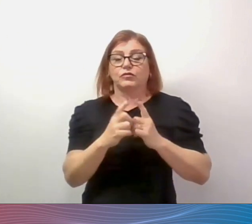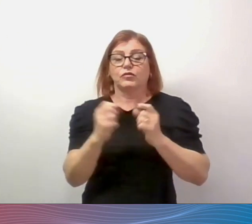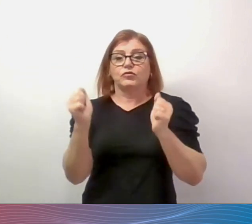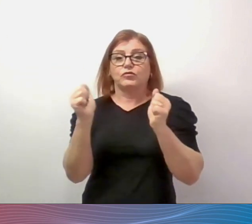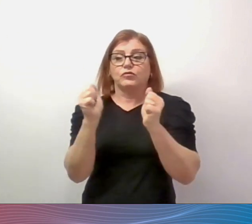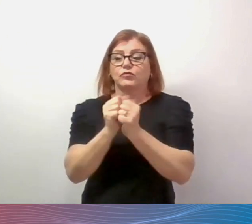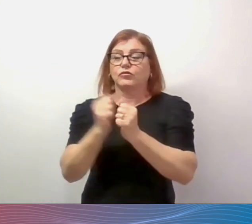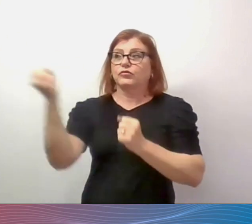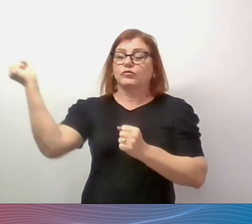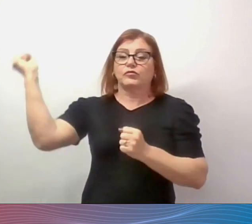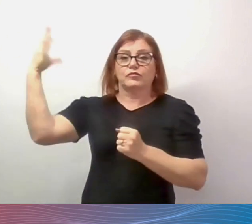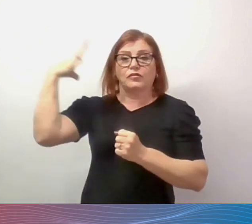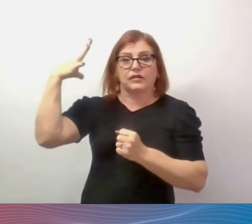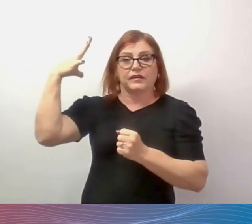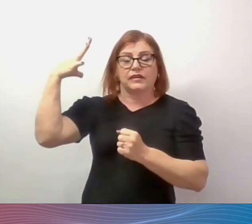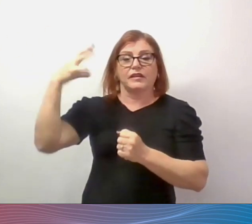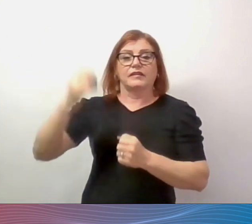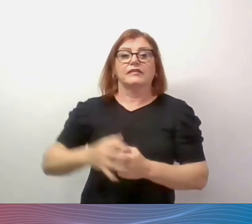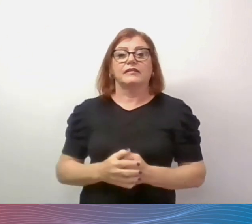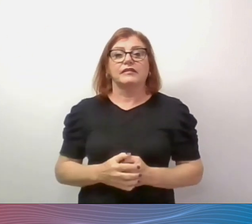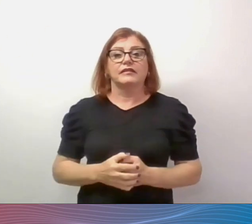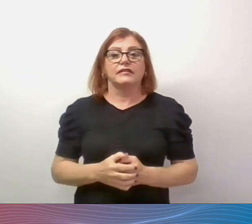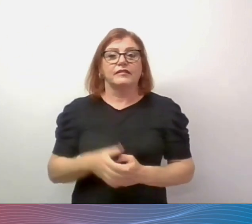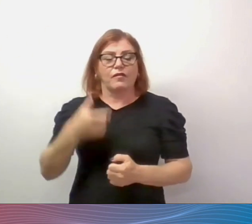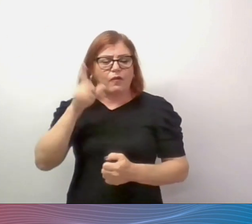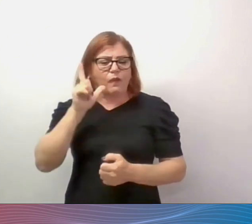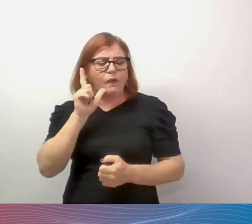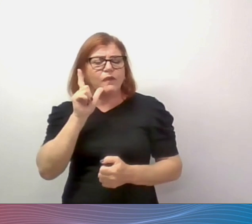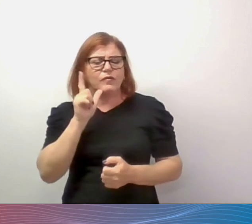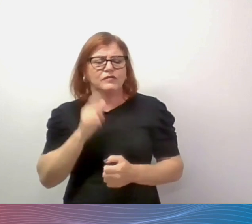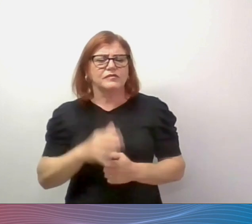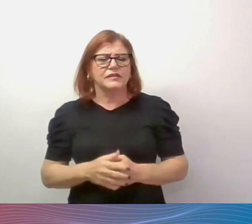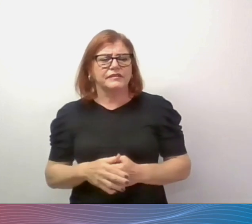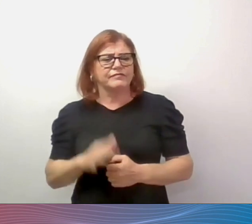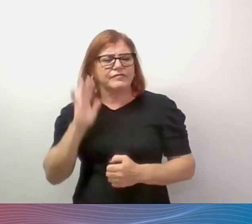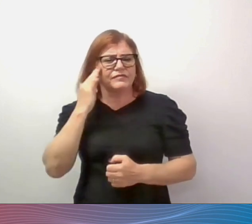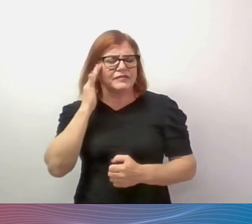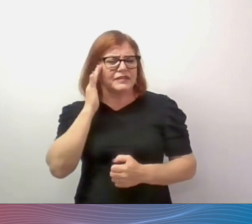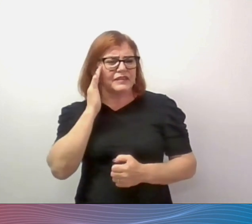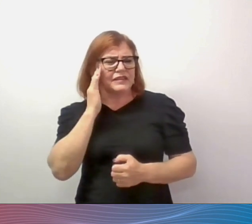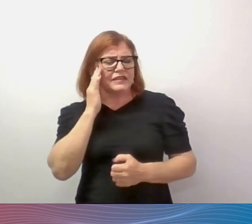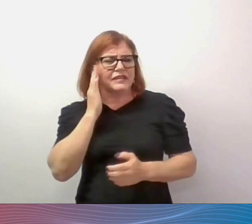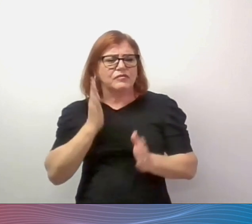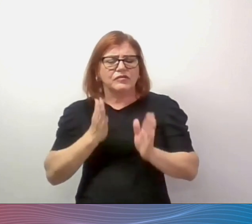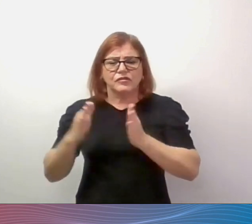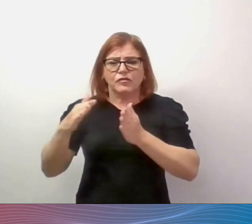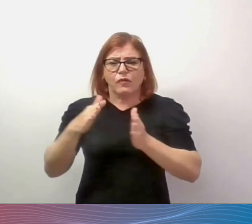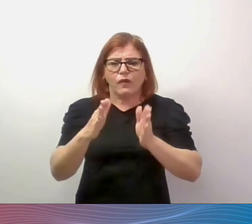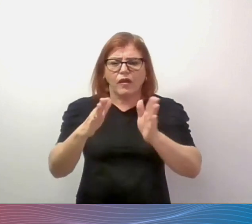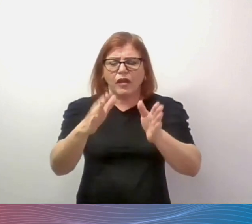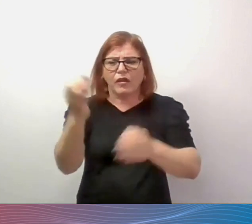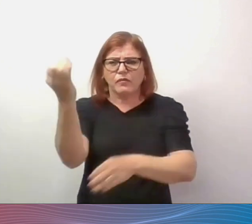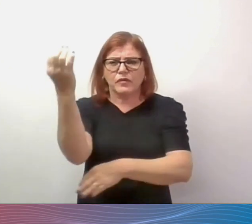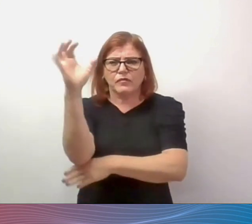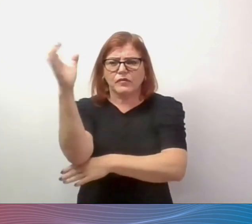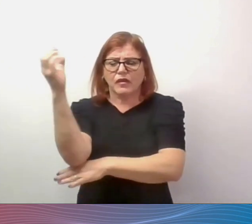Porque nós vimos ontem ainda que o caminho para a árvore da vida foi fechada para o